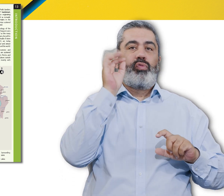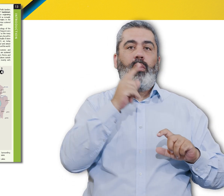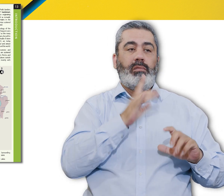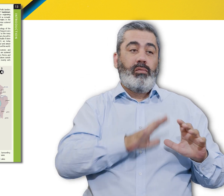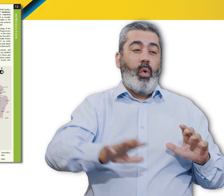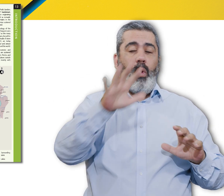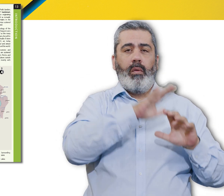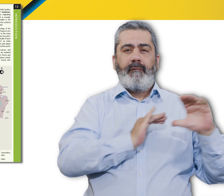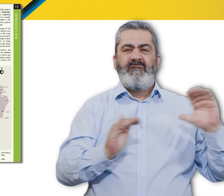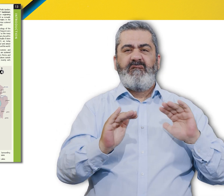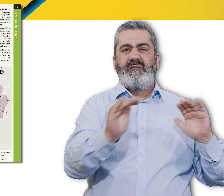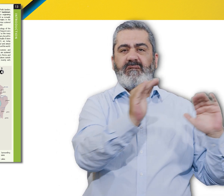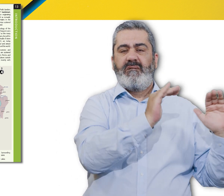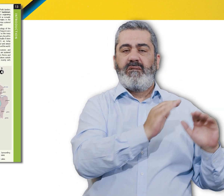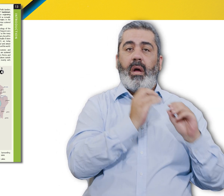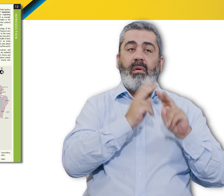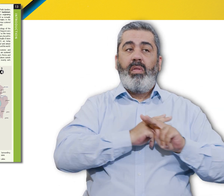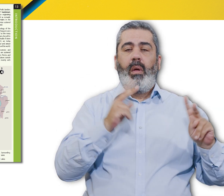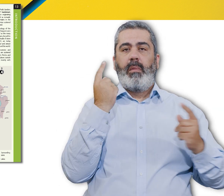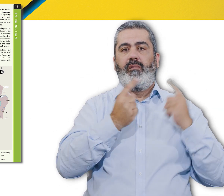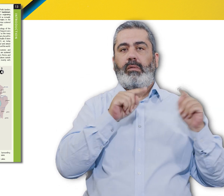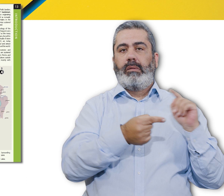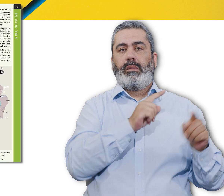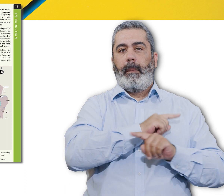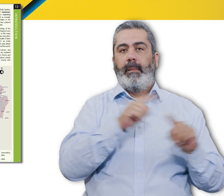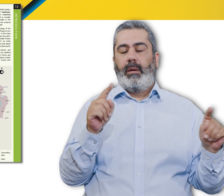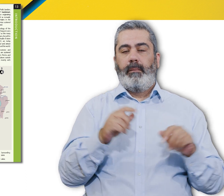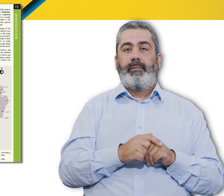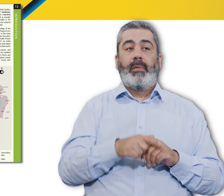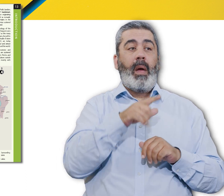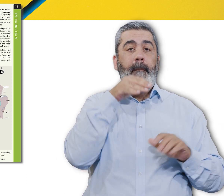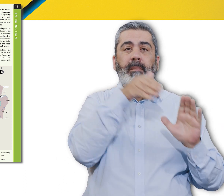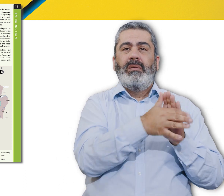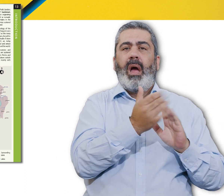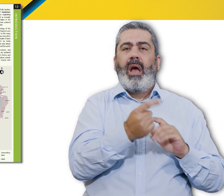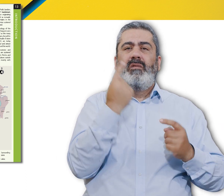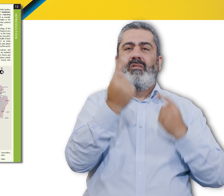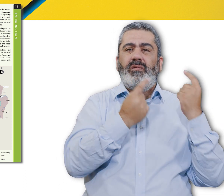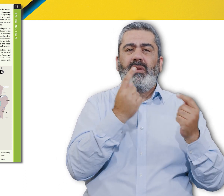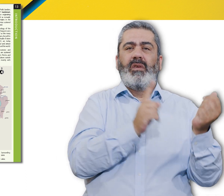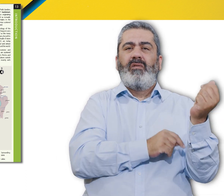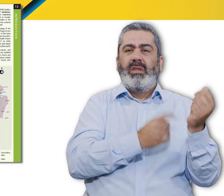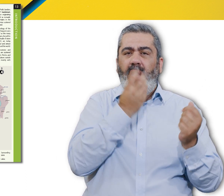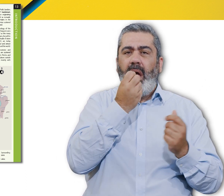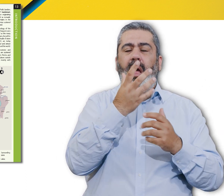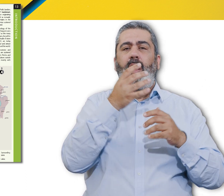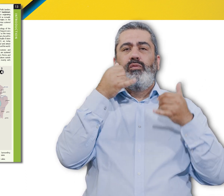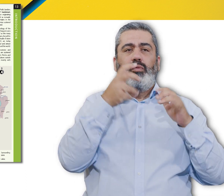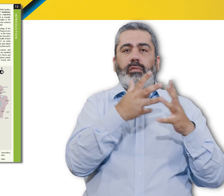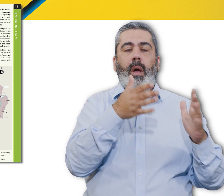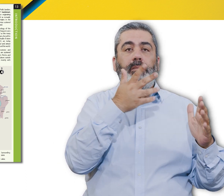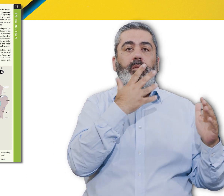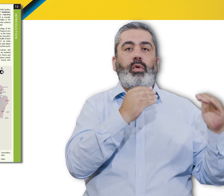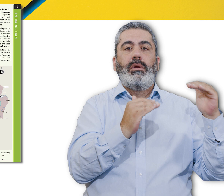with the aim of ensuring the sustainability of the area's natural resources. In the ecosystems of northern Pindos, a